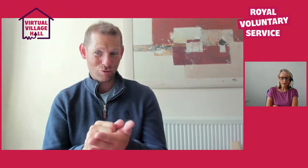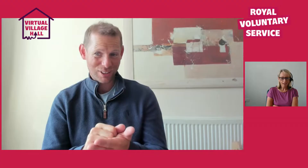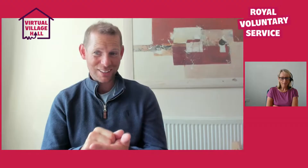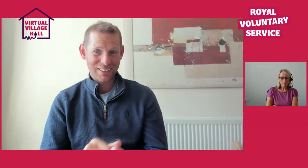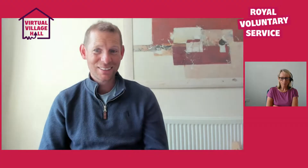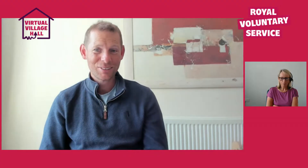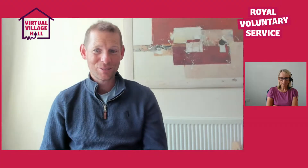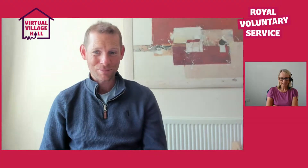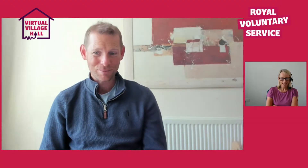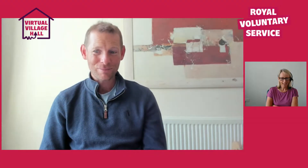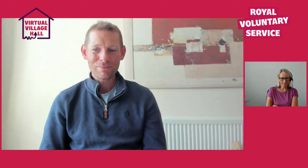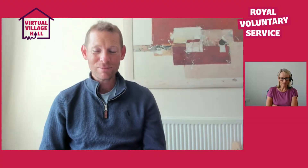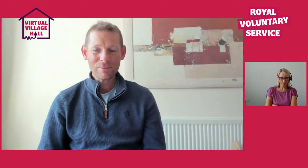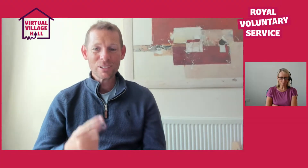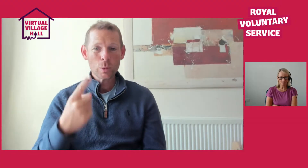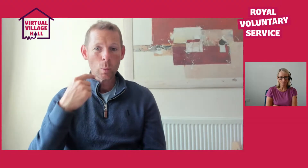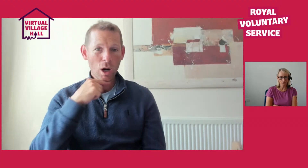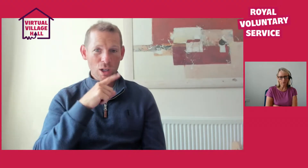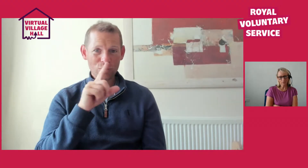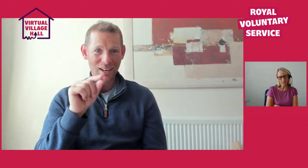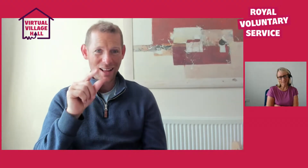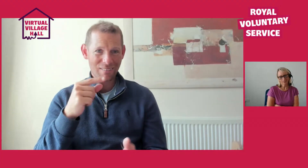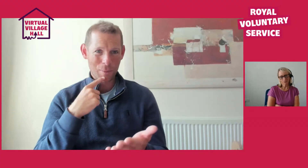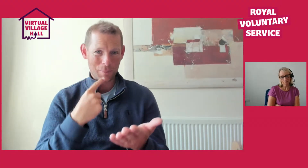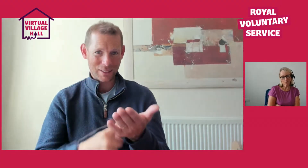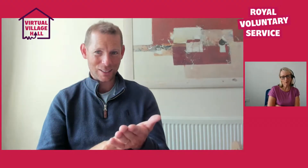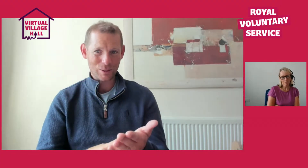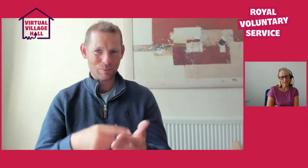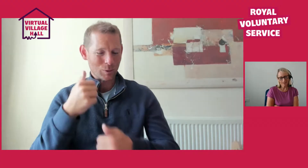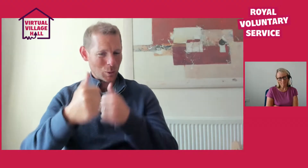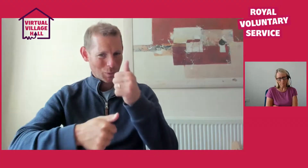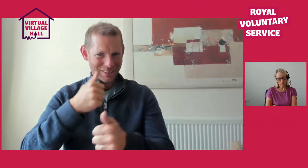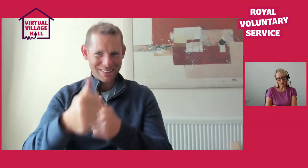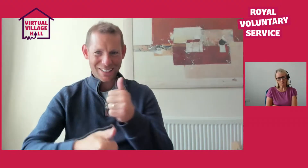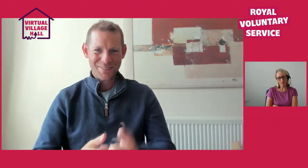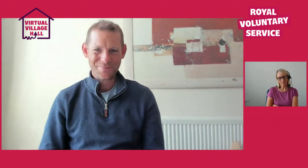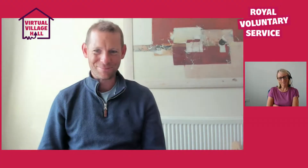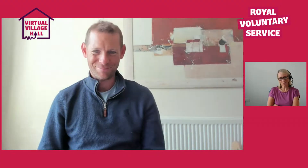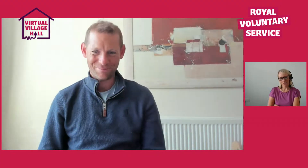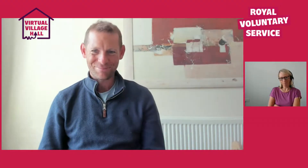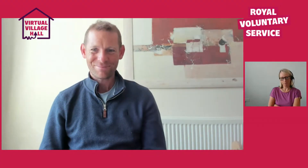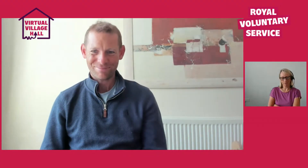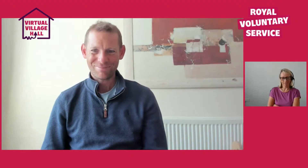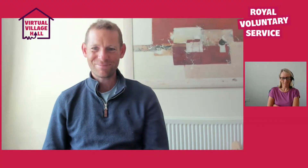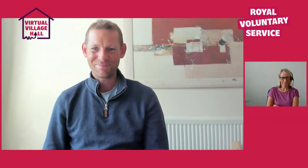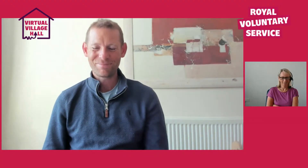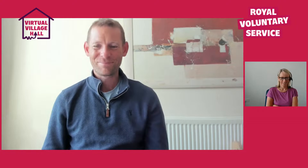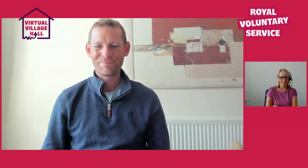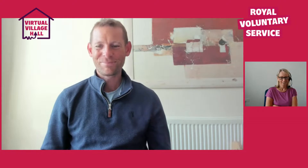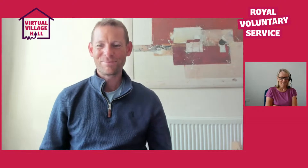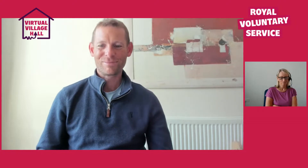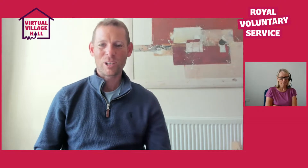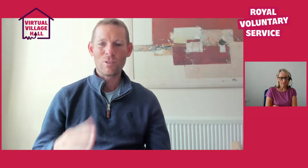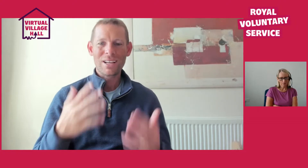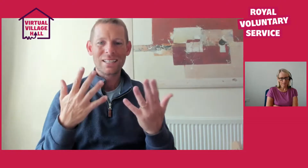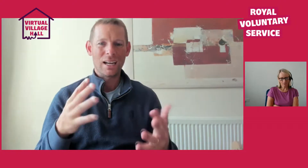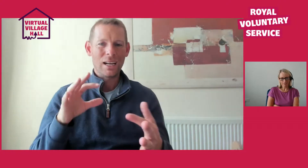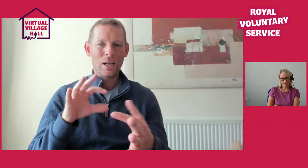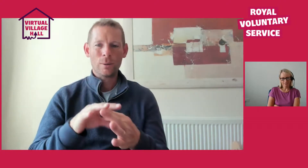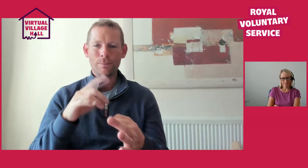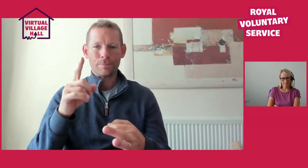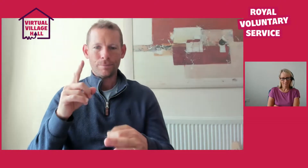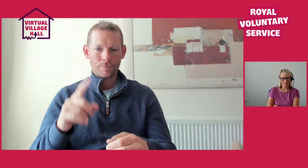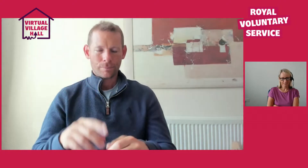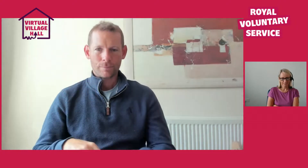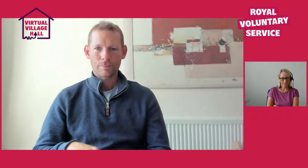Number 5, both right again, Joan and Jane. So that was £111. Well done, everyone. Really well